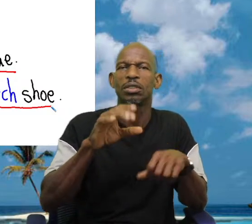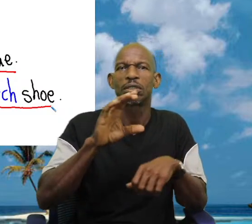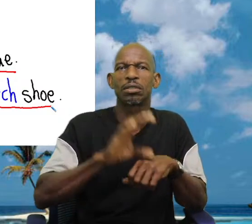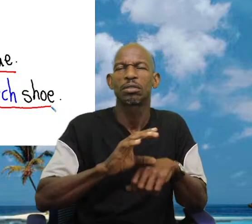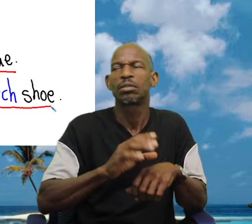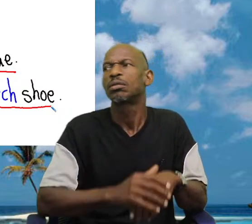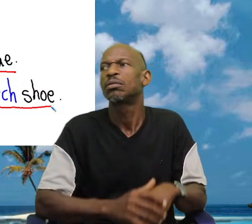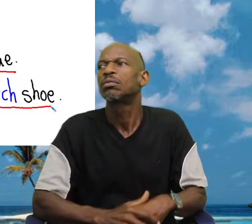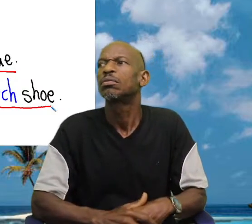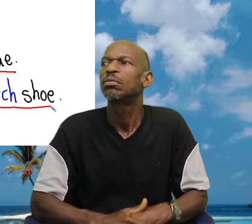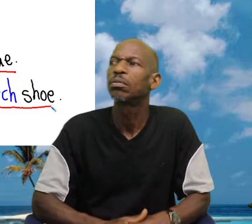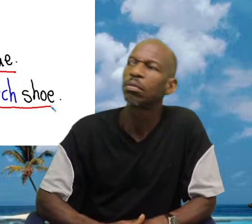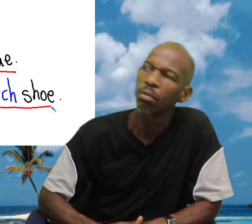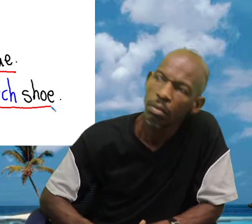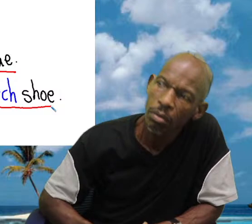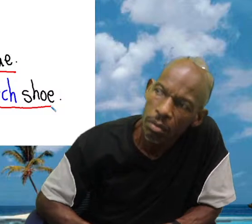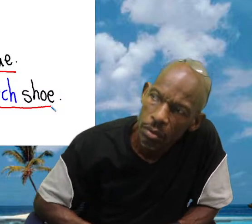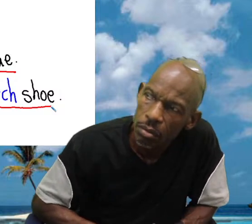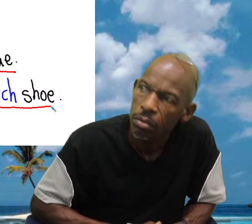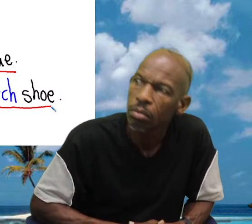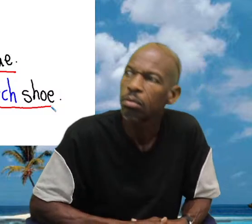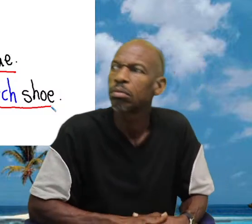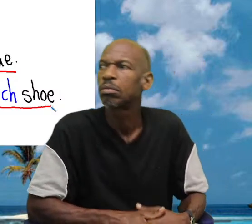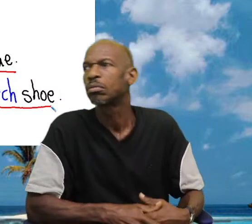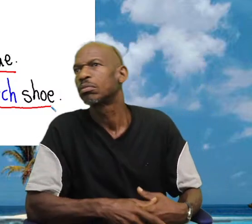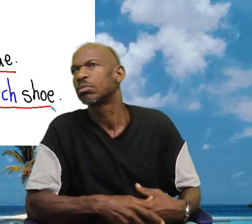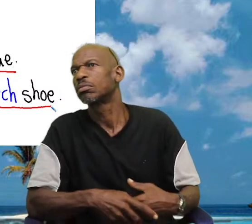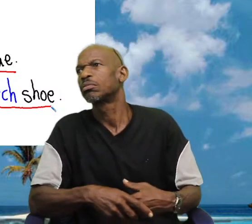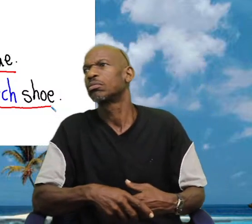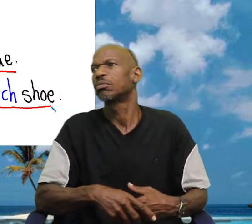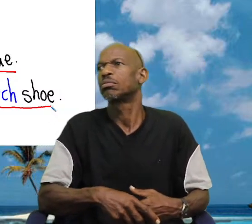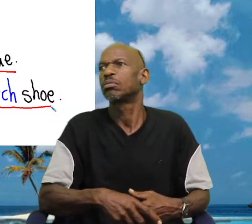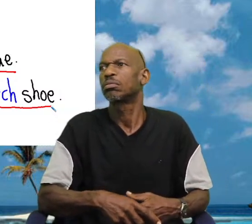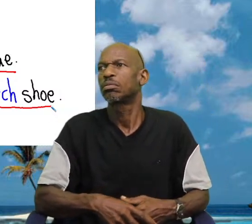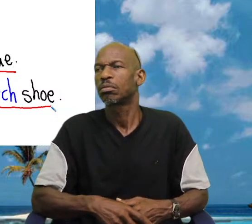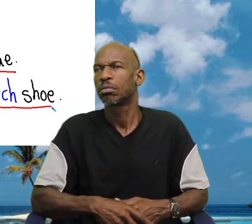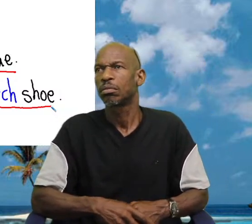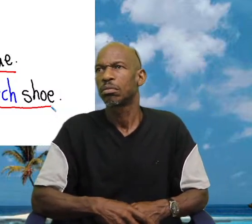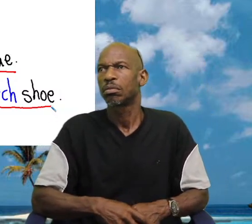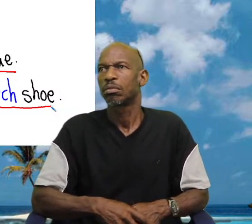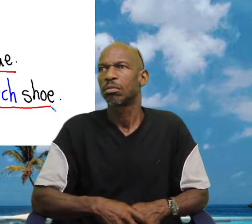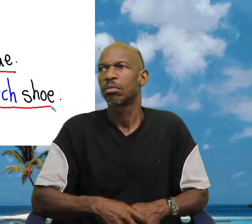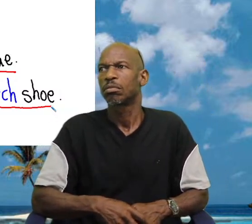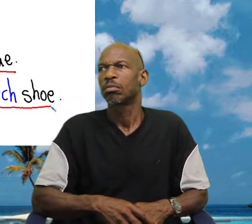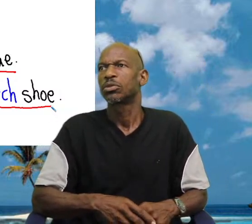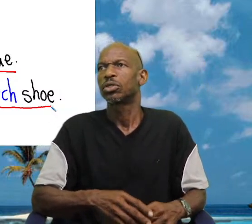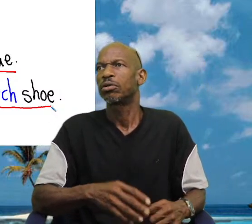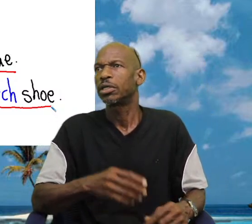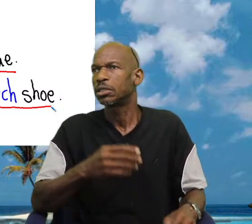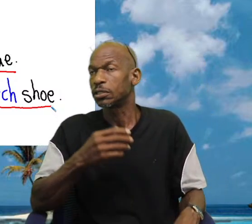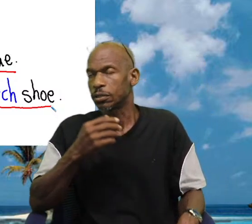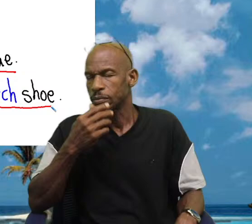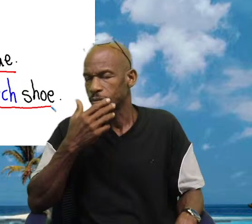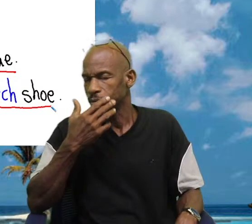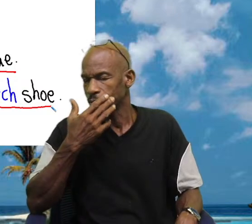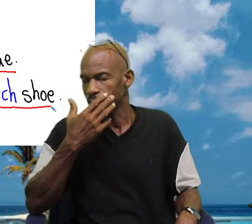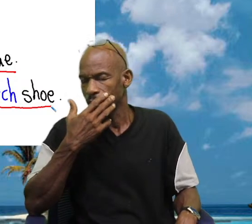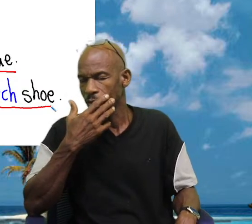not an adjective. It becomes the adjectives as I put it in front of the word here.